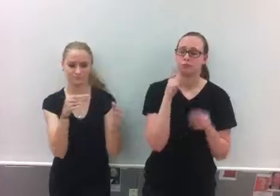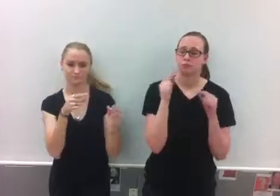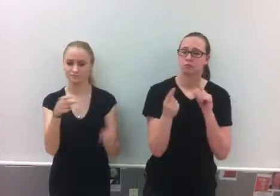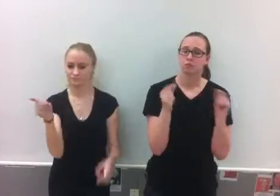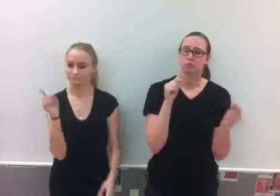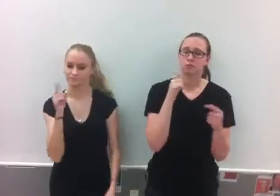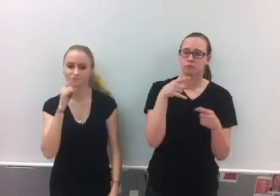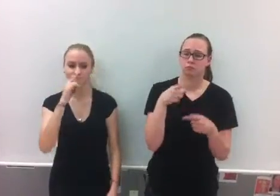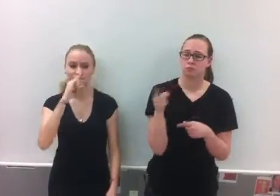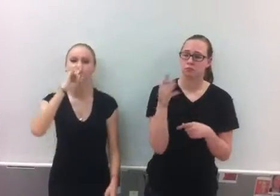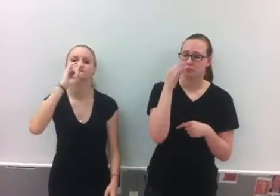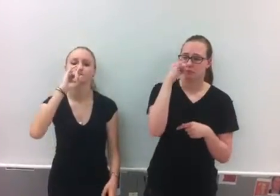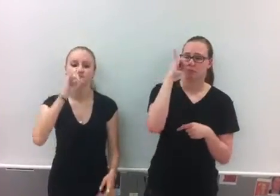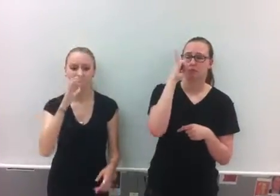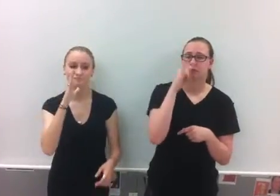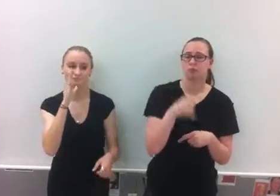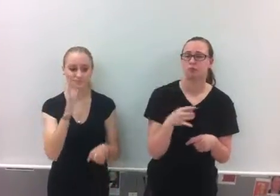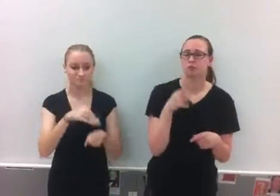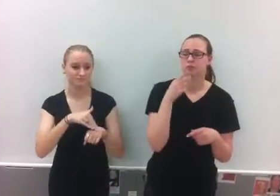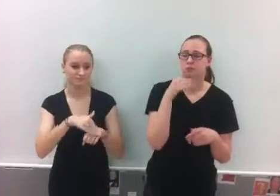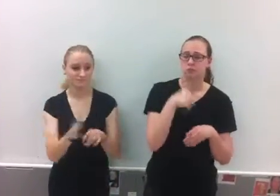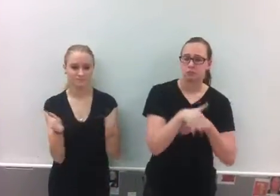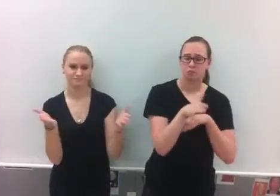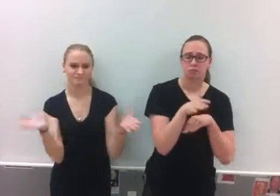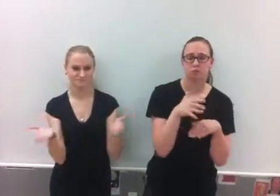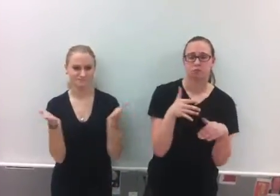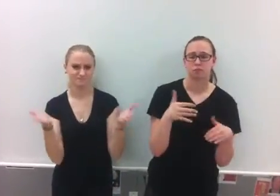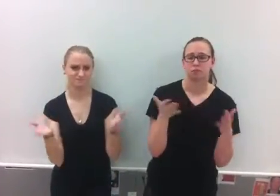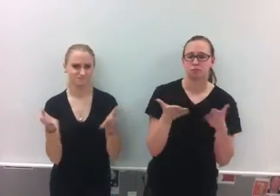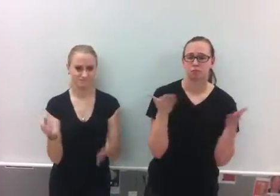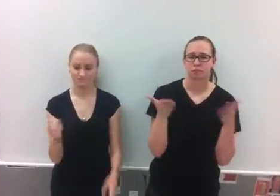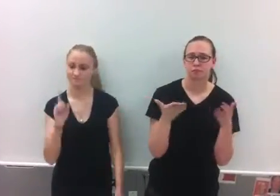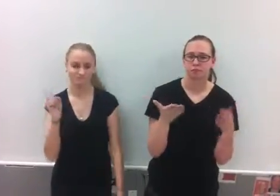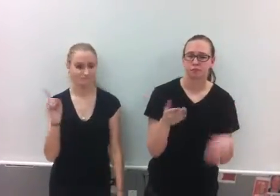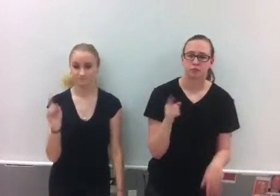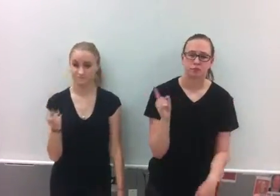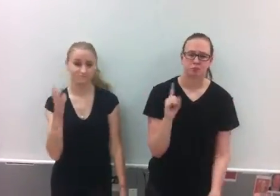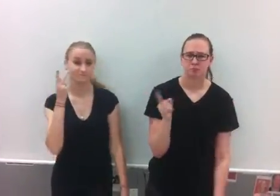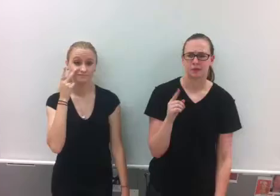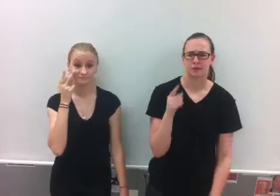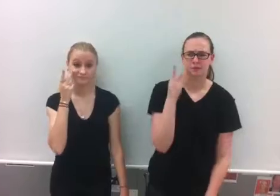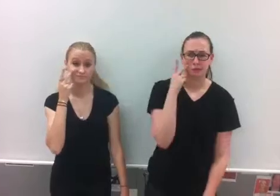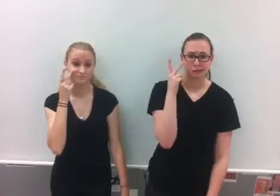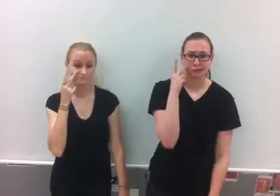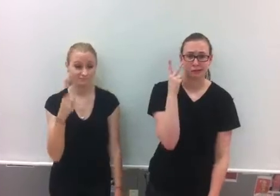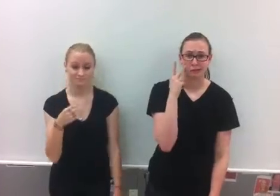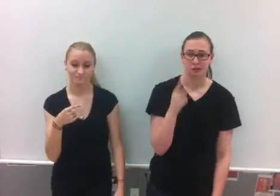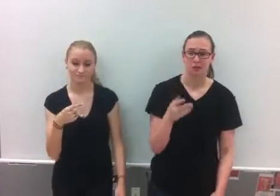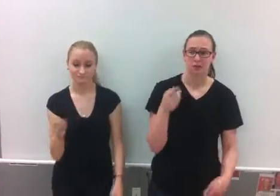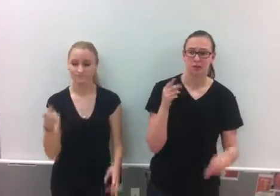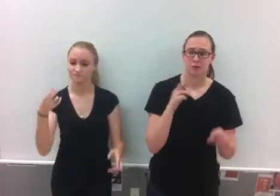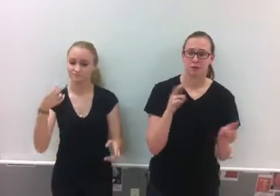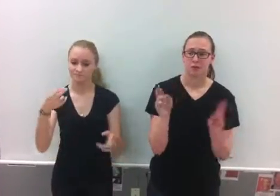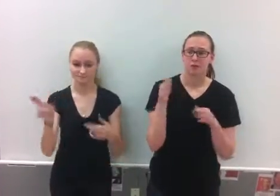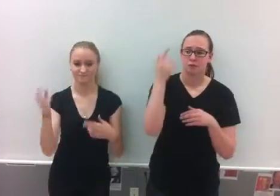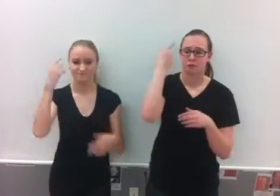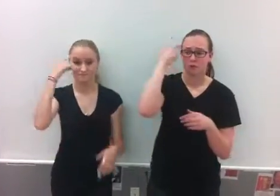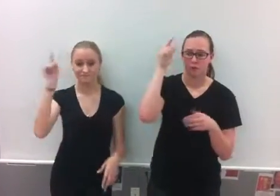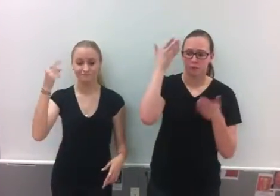princey, who was lying all wet? Is this the type of place today? said, this cool cat? I don't think so, I'll see what I get there. I hope they're prepared for the prince